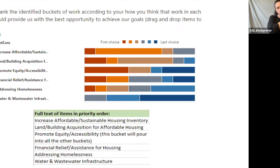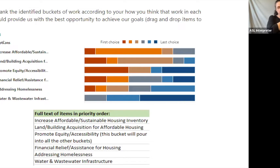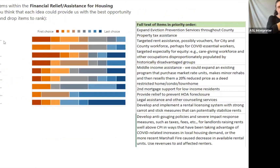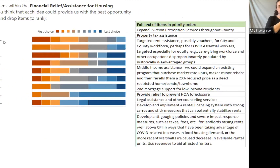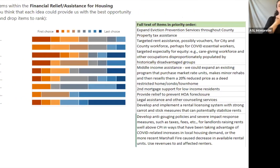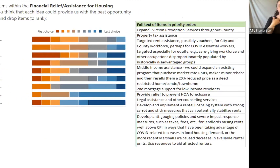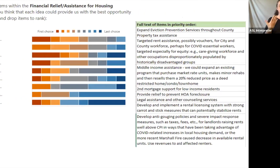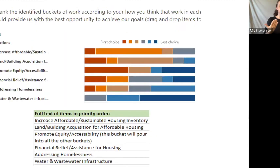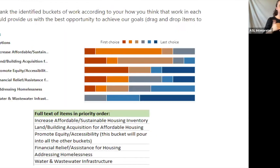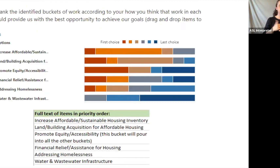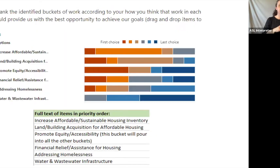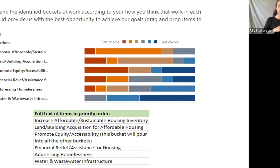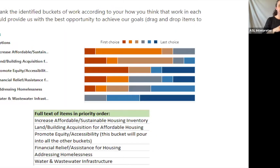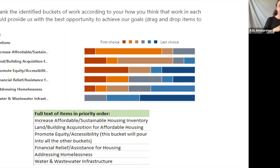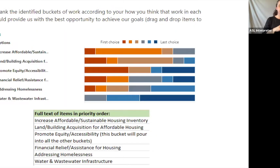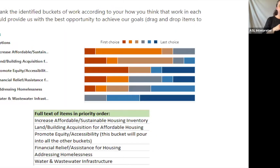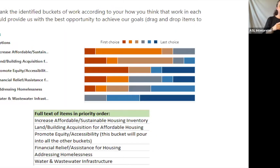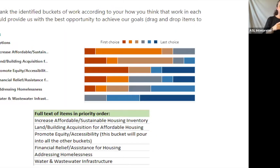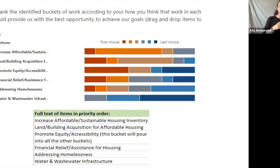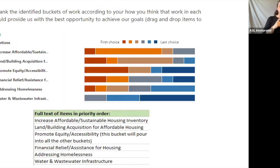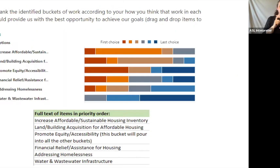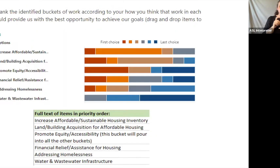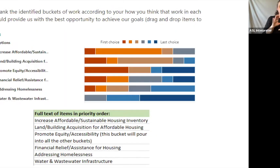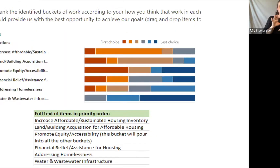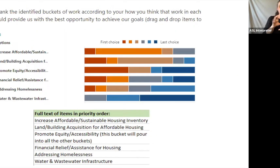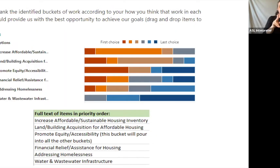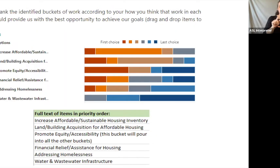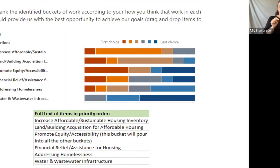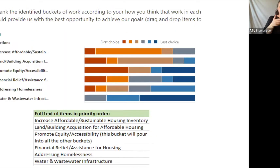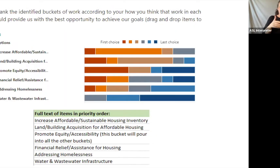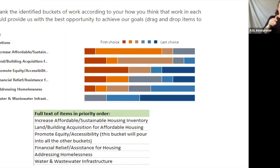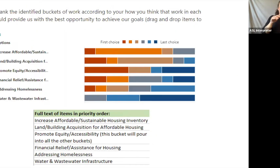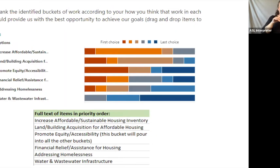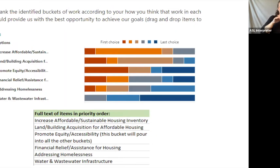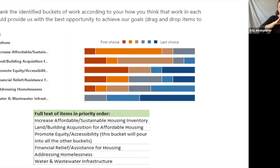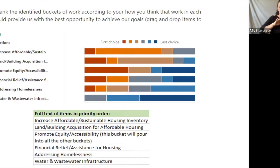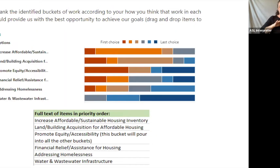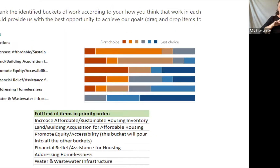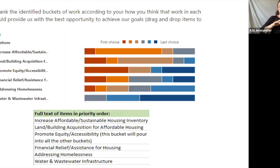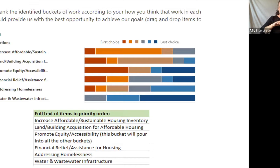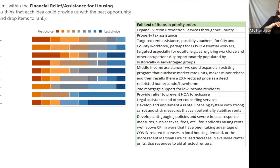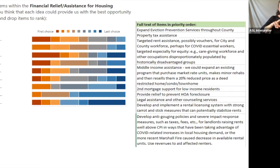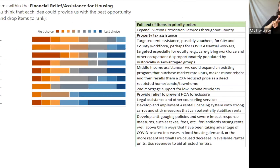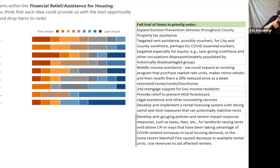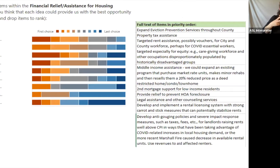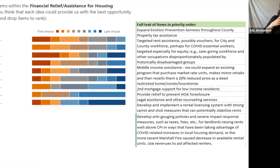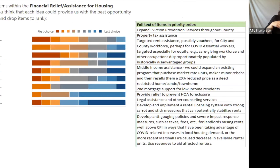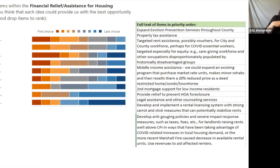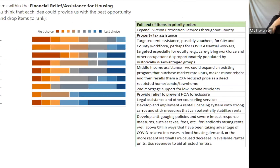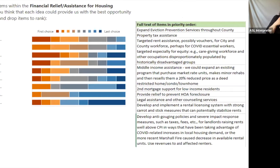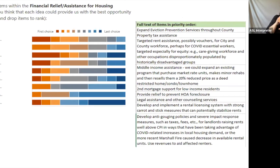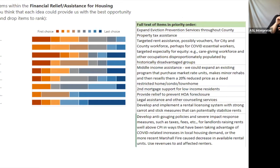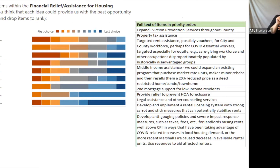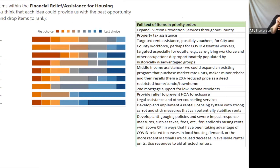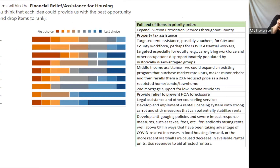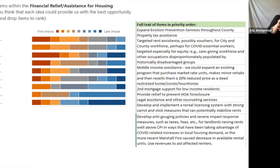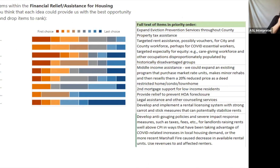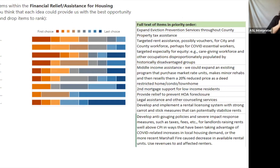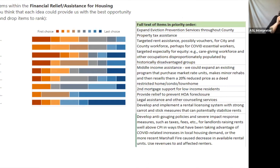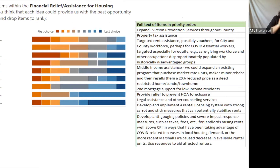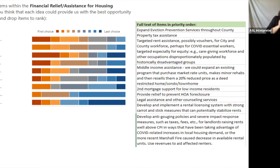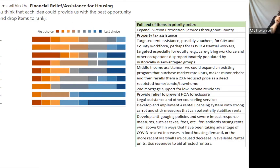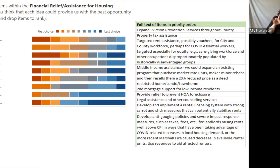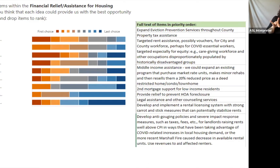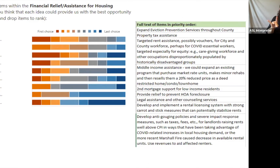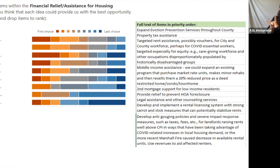So again, from the buckets, if we go to the second, what we're calling the second one, land and building acquisition, if